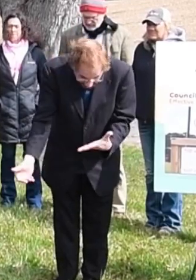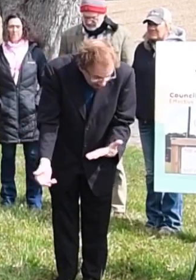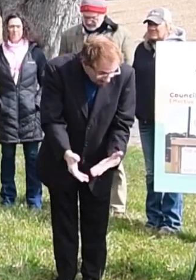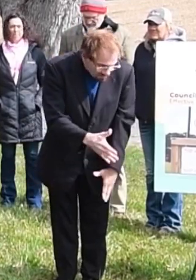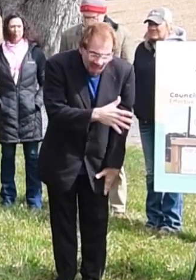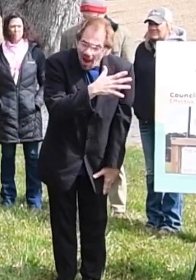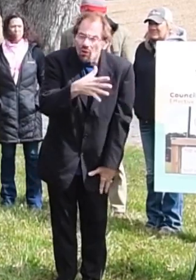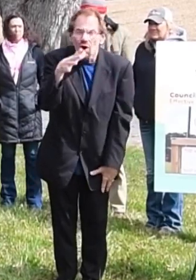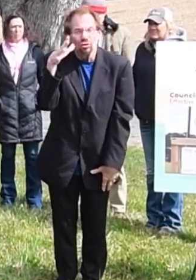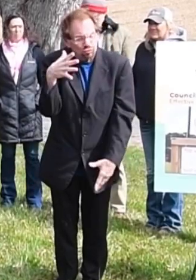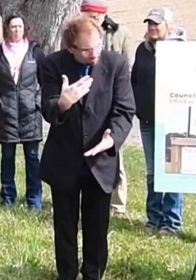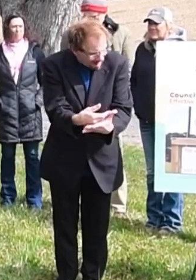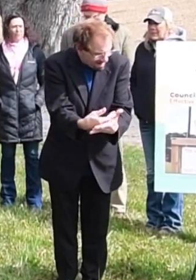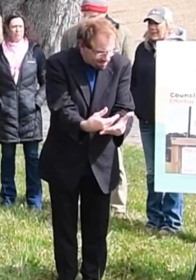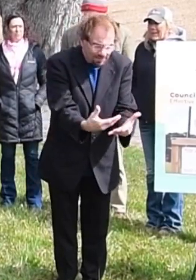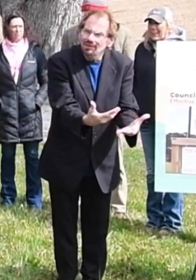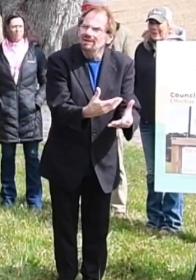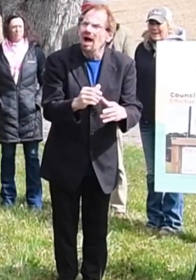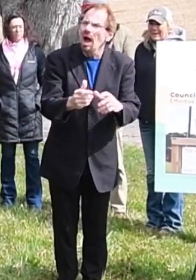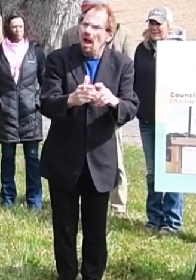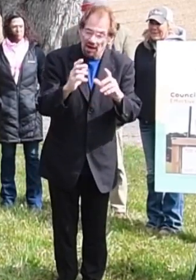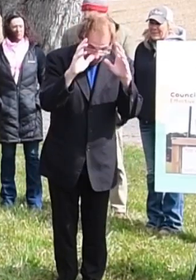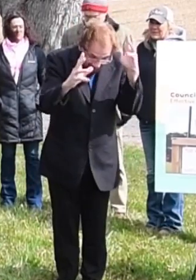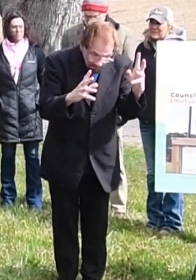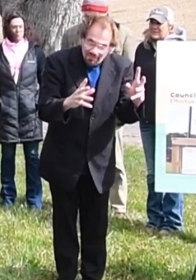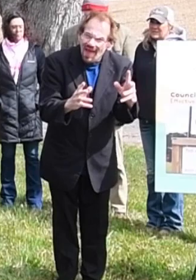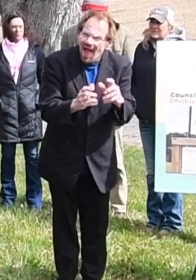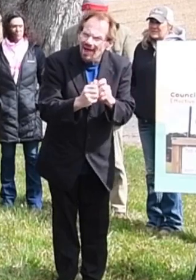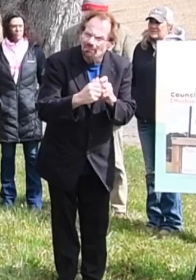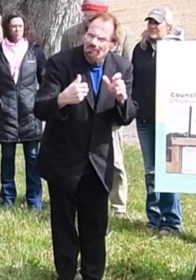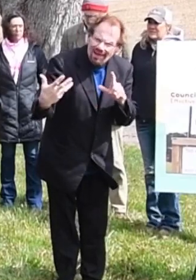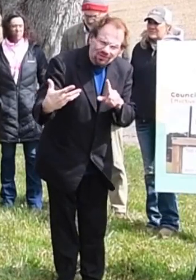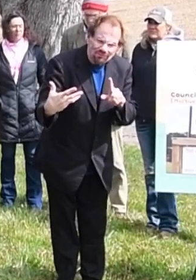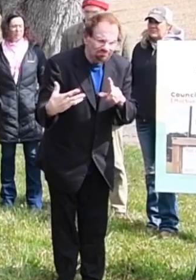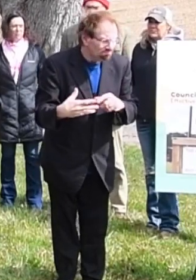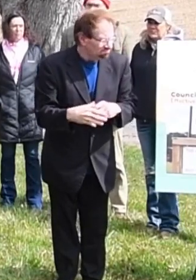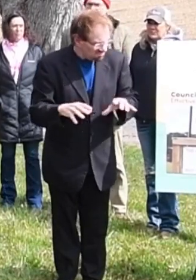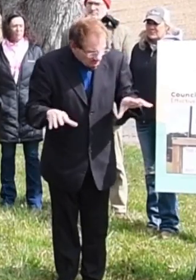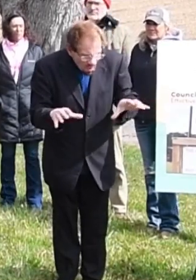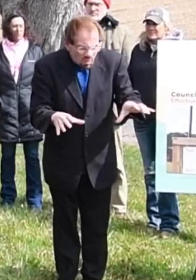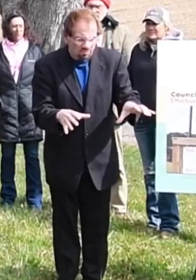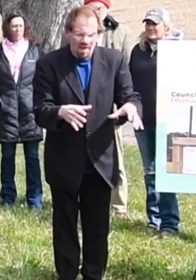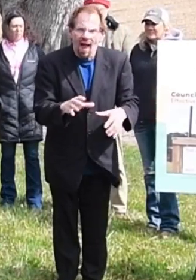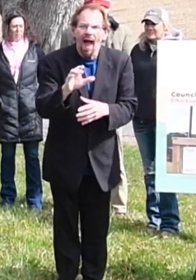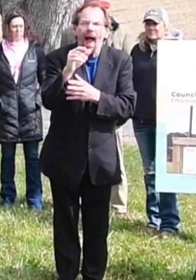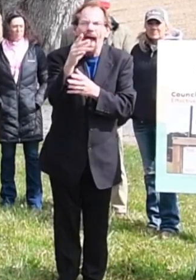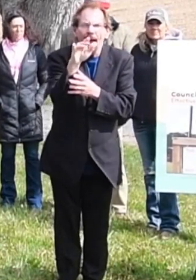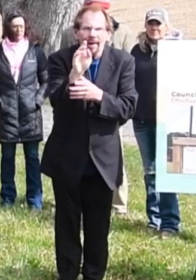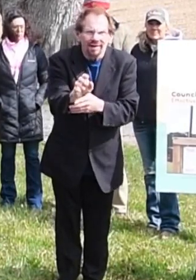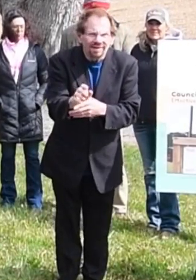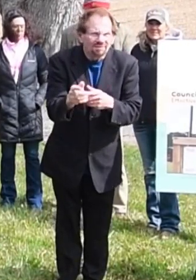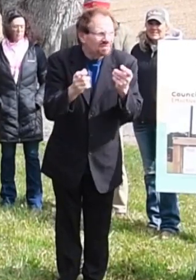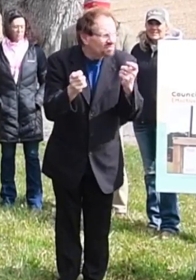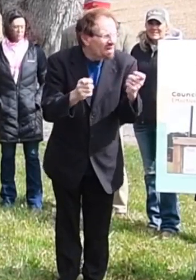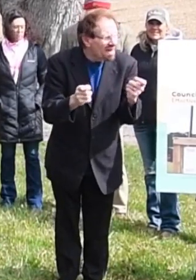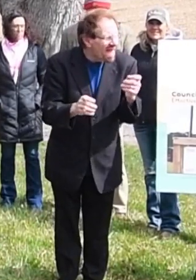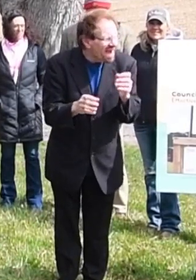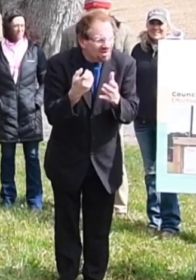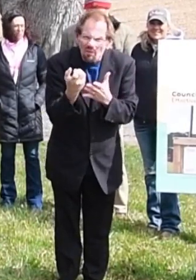for innovation or expansion, or AGGI, administered by the Economic Development Authority,